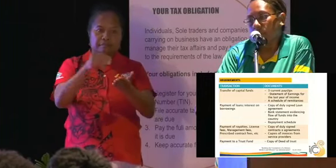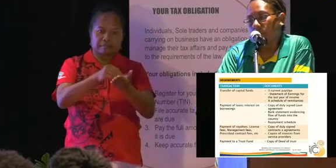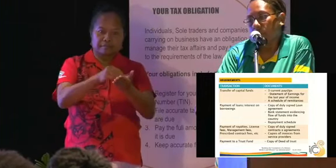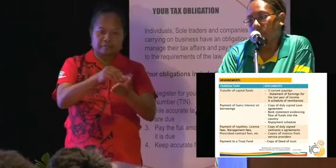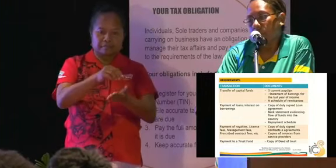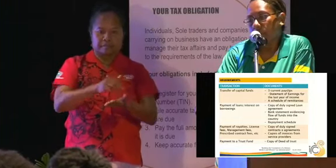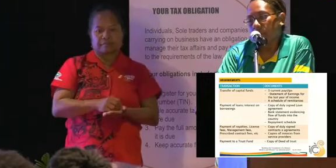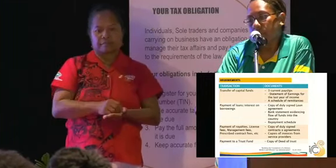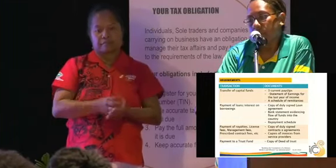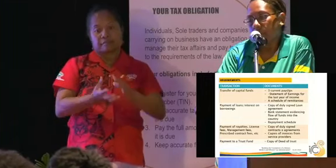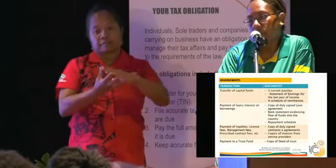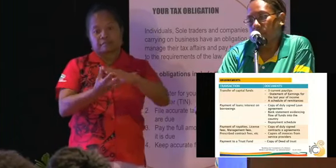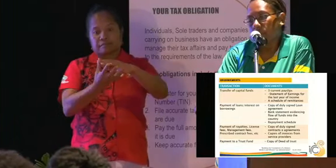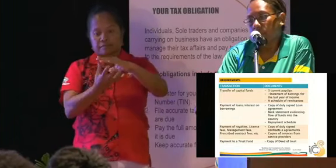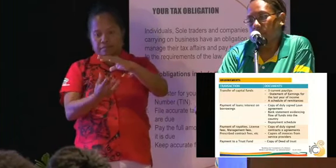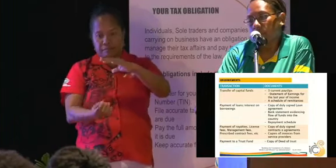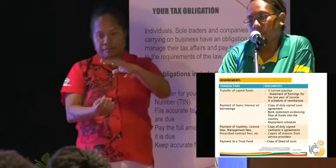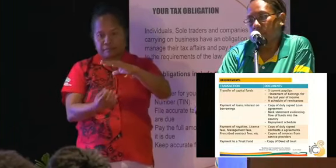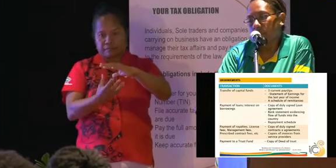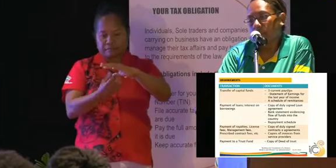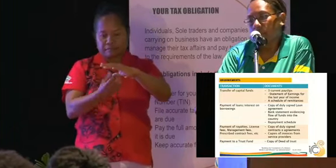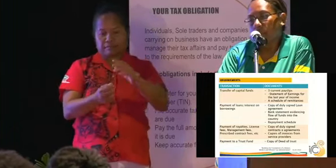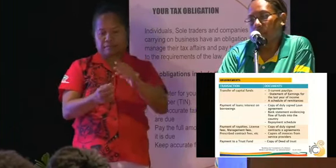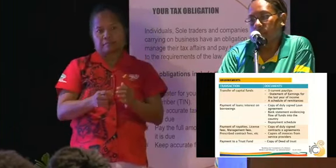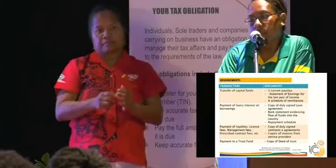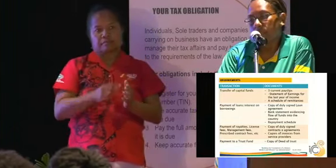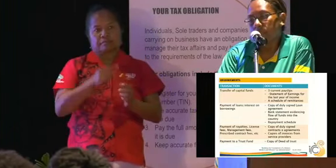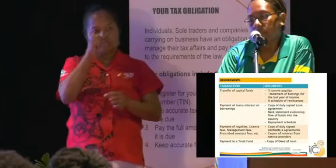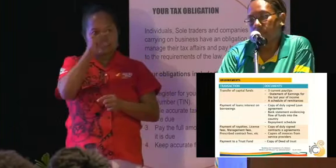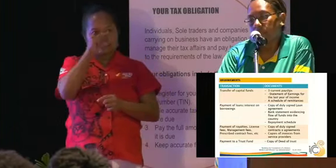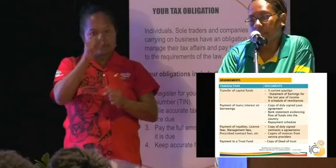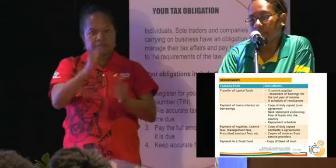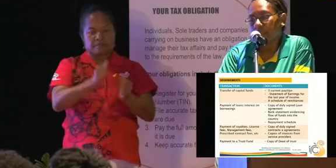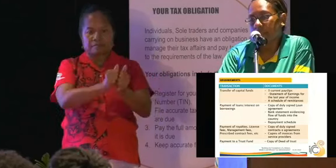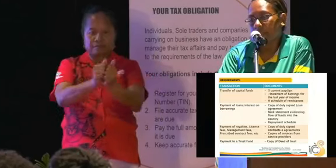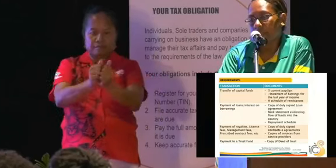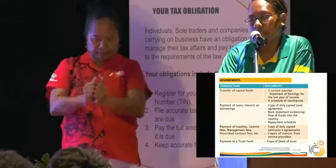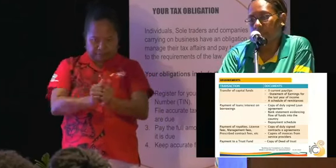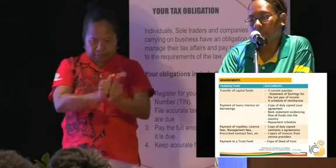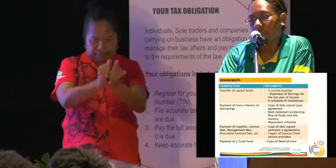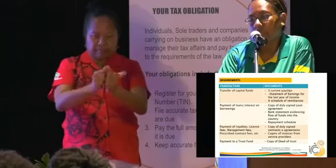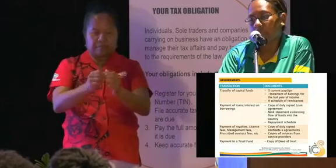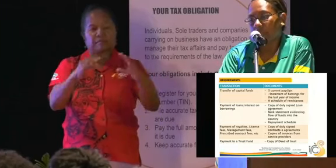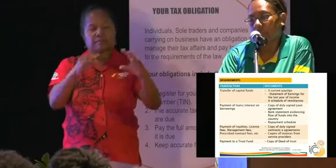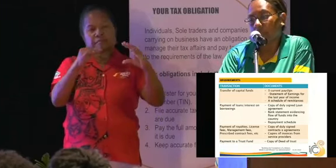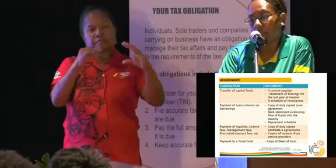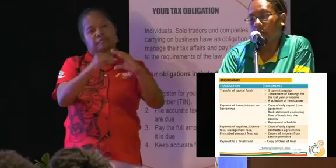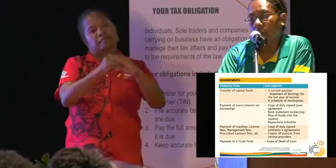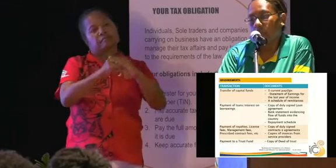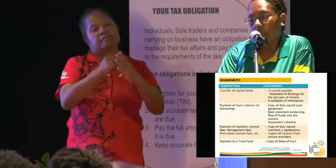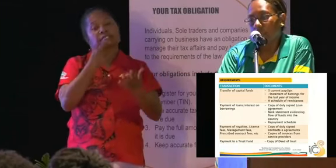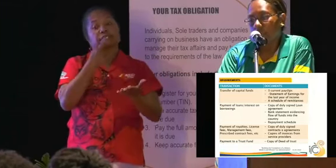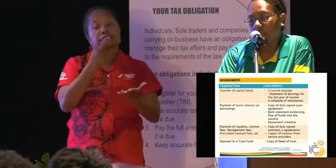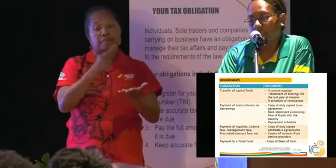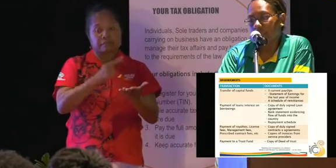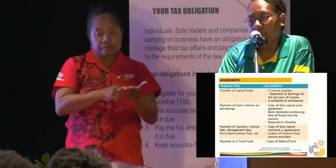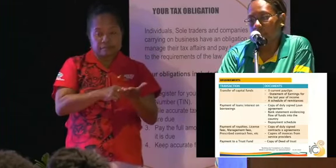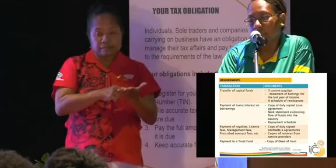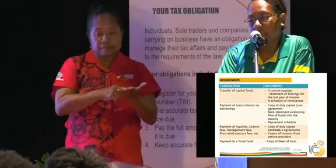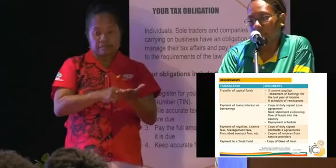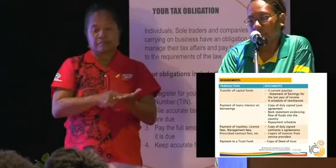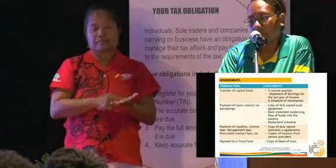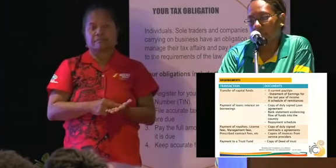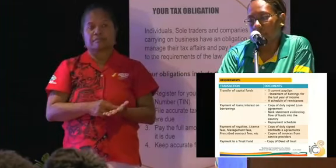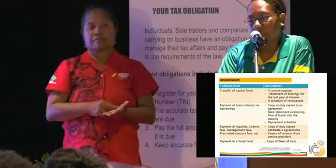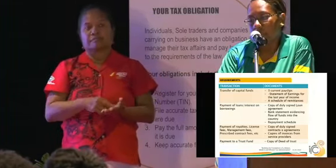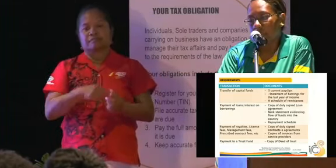is a copy of the duly signed loan agreement, as well as a bank statement evidencing flow of funds